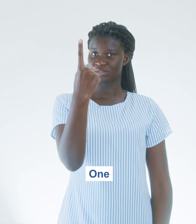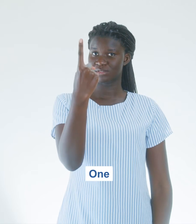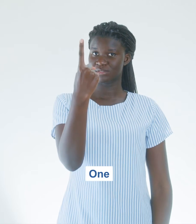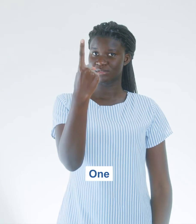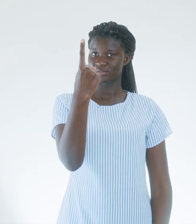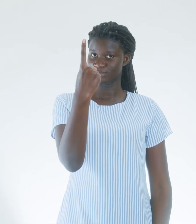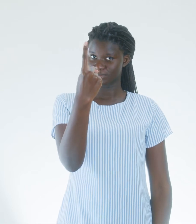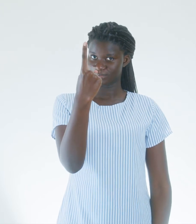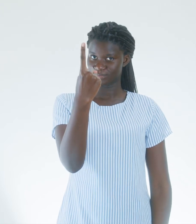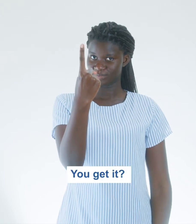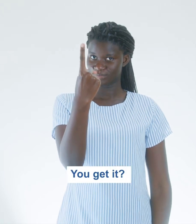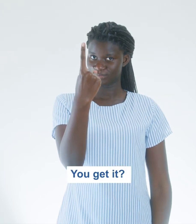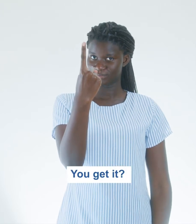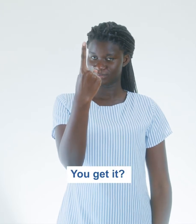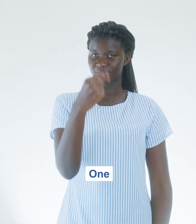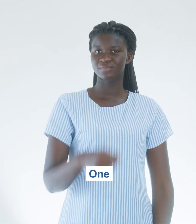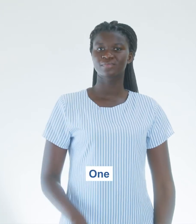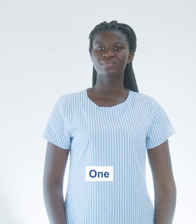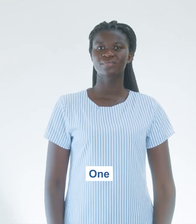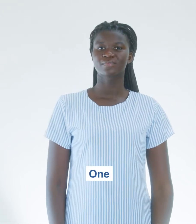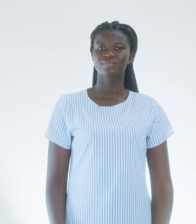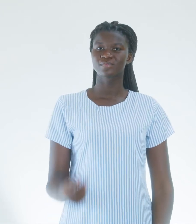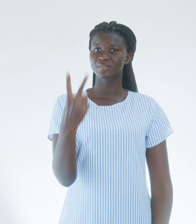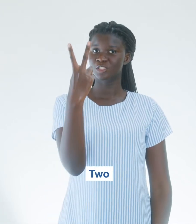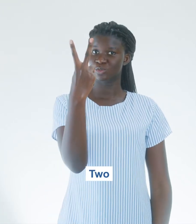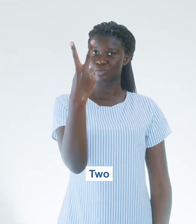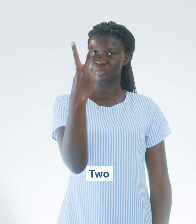1, you get it? 1, 2,